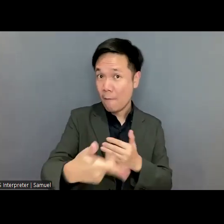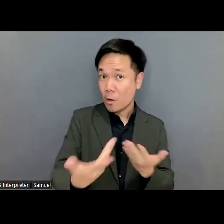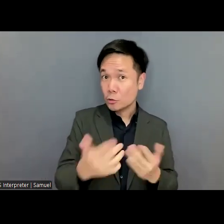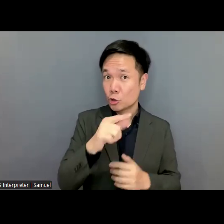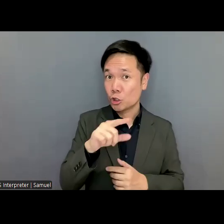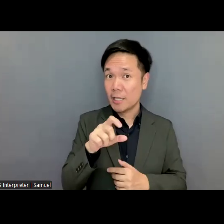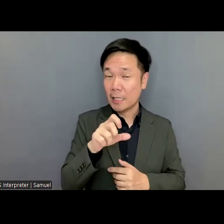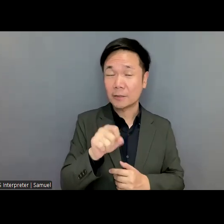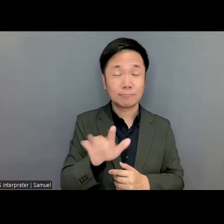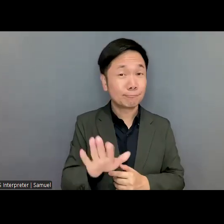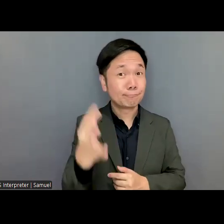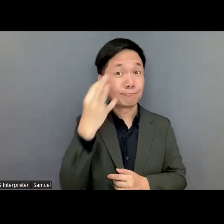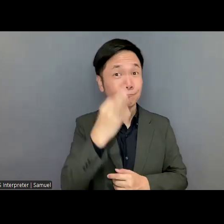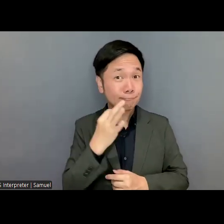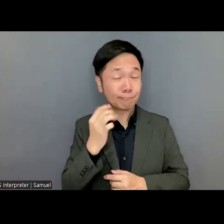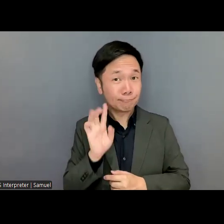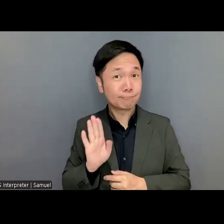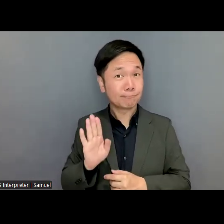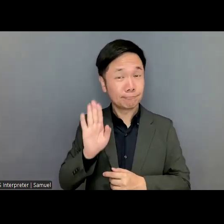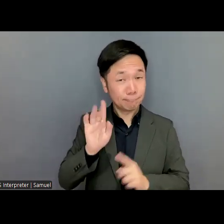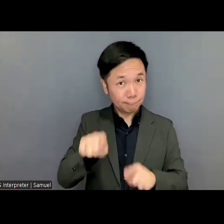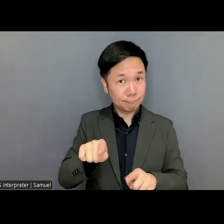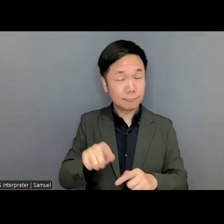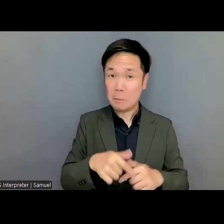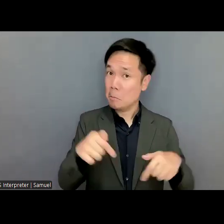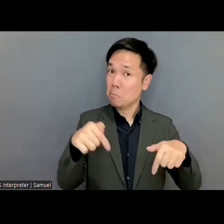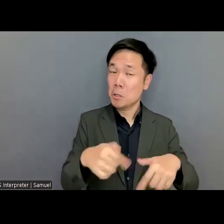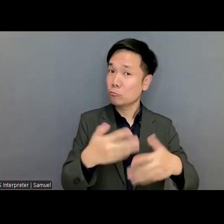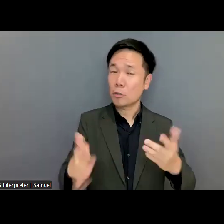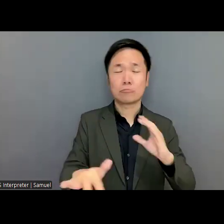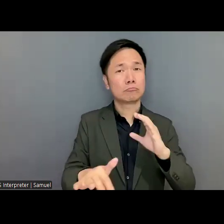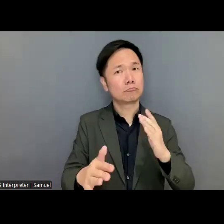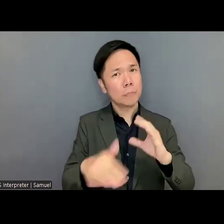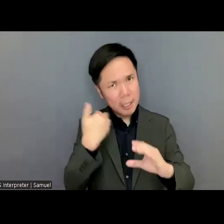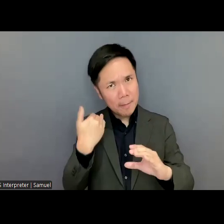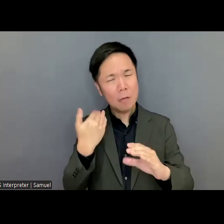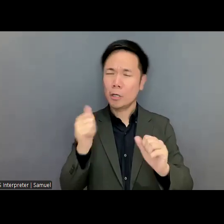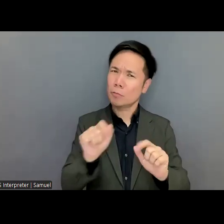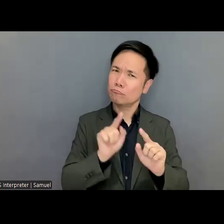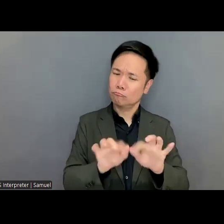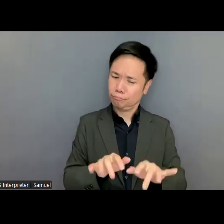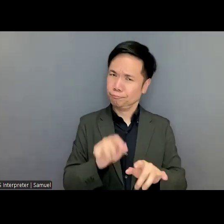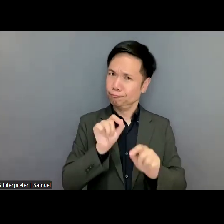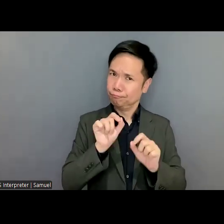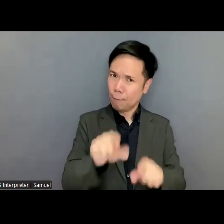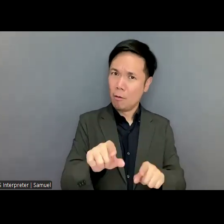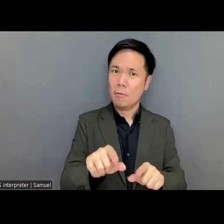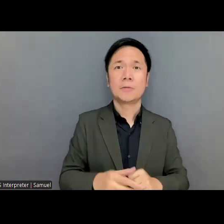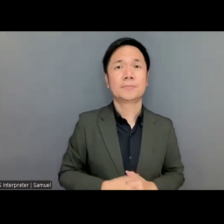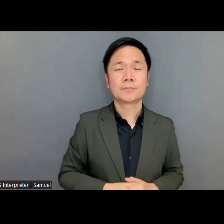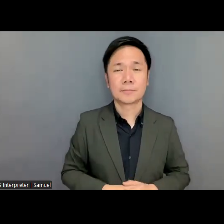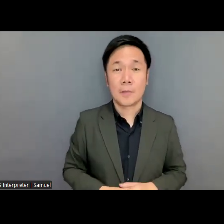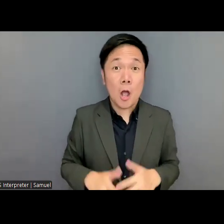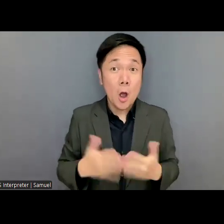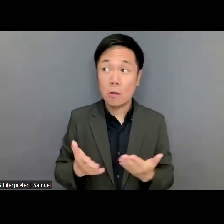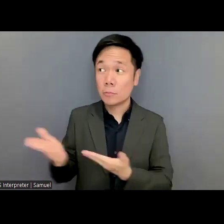answer any other question, not only here, but also you can send an email to me. Maybe Greta, you